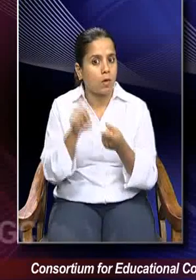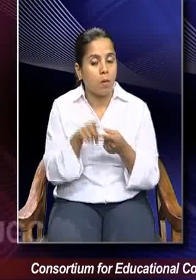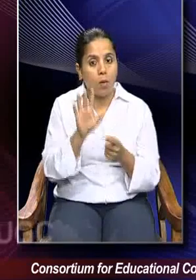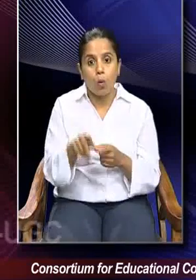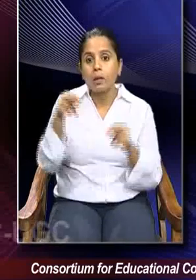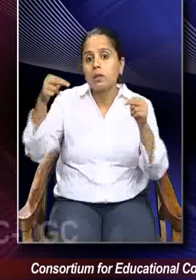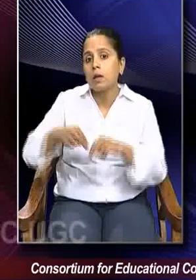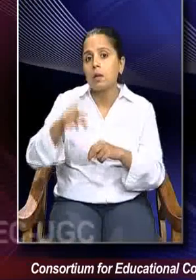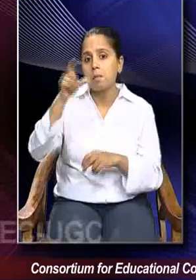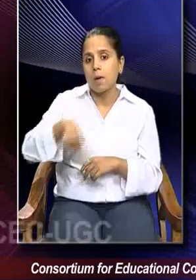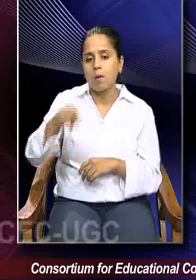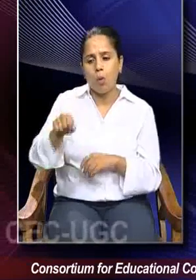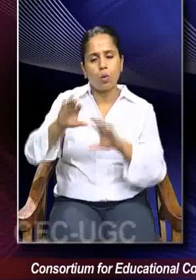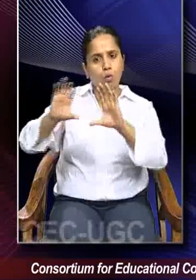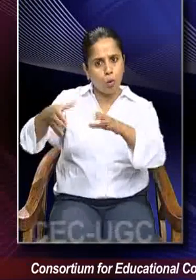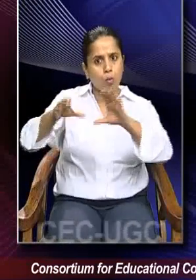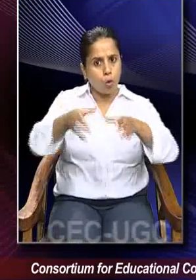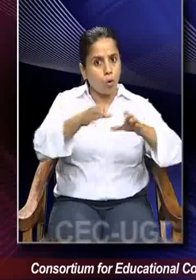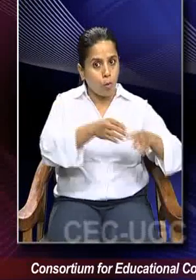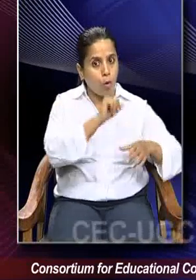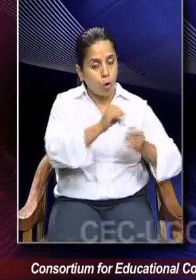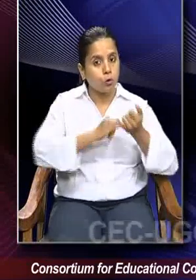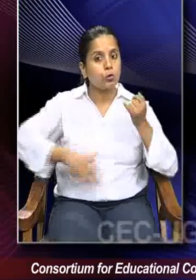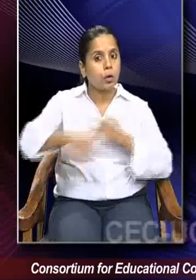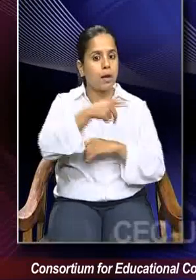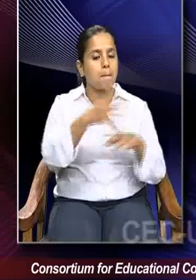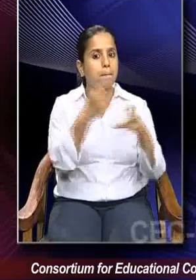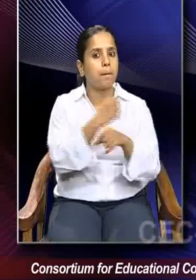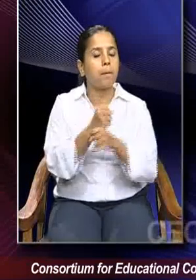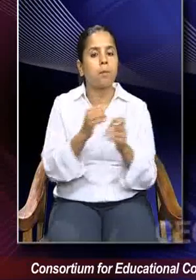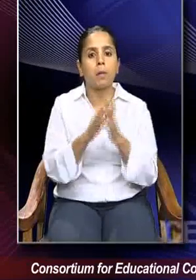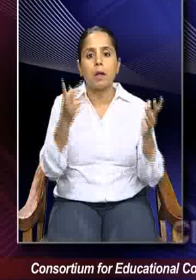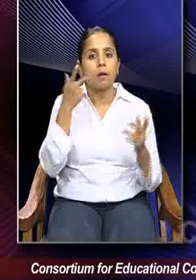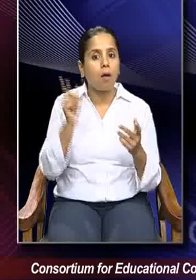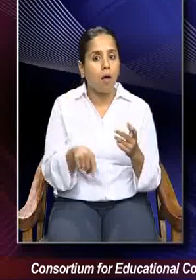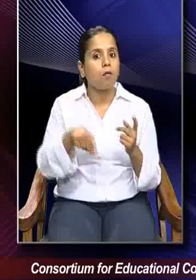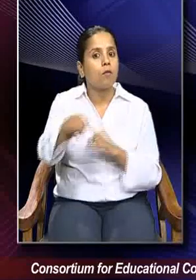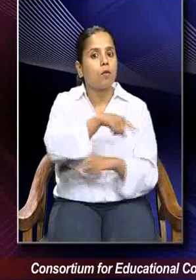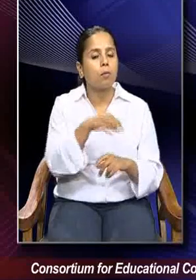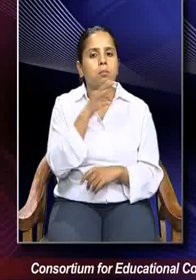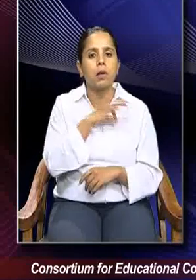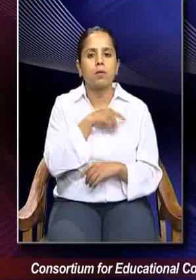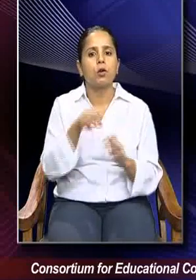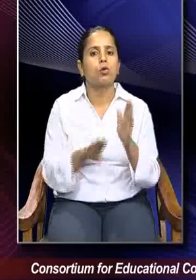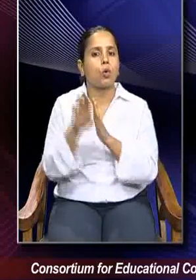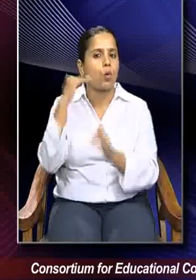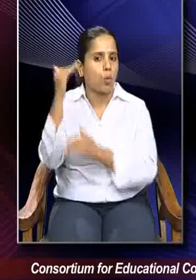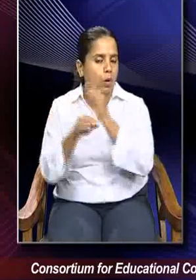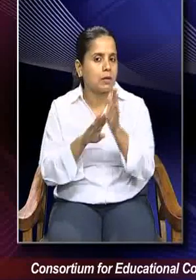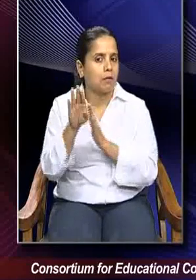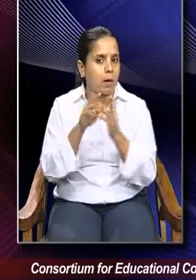the needs of particular class of the society, depriving larger sections from the benefits of growth and